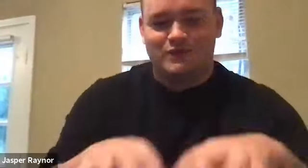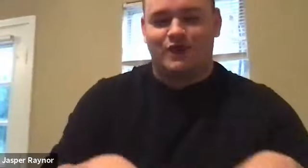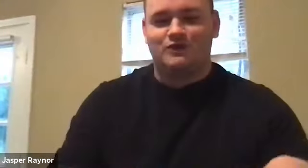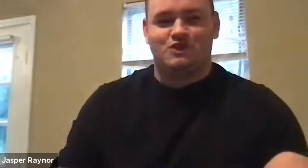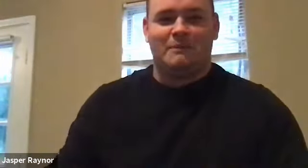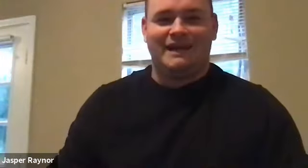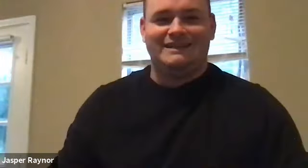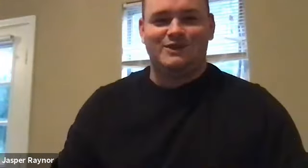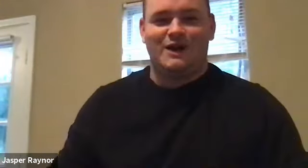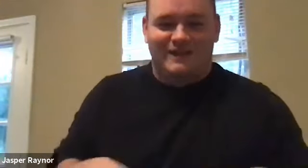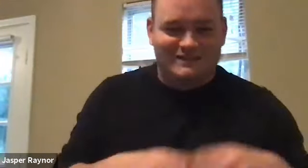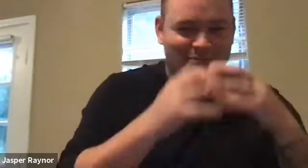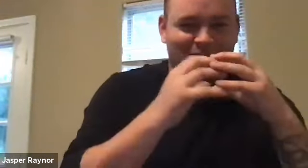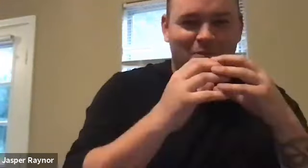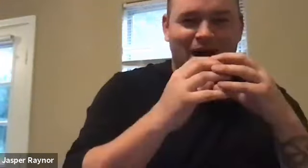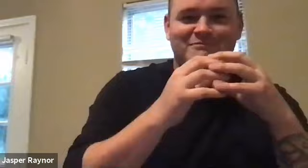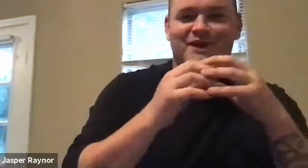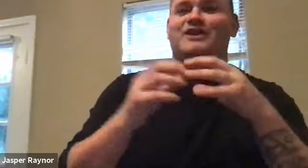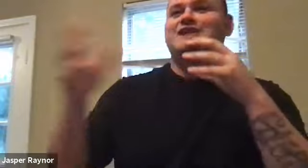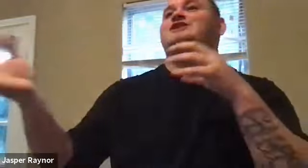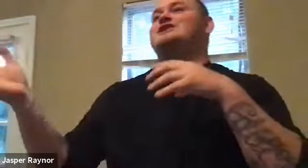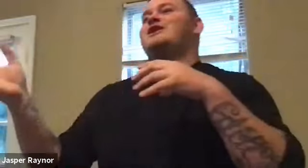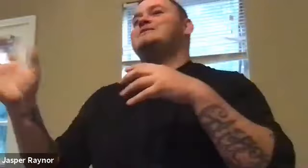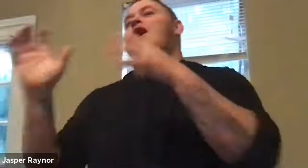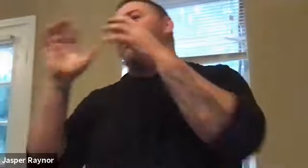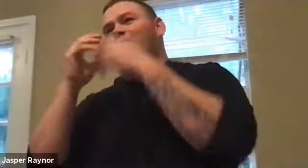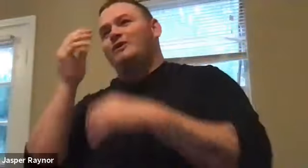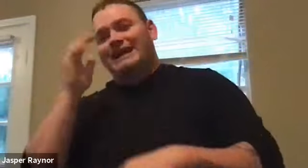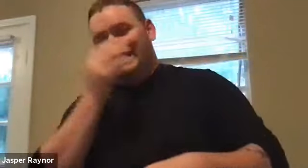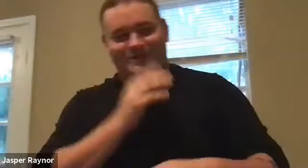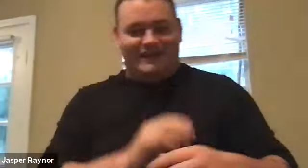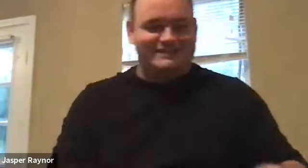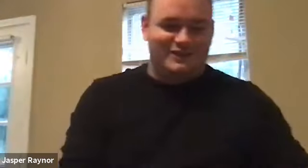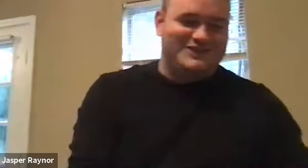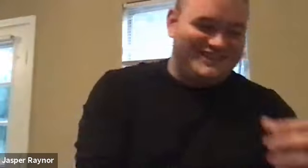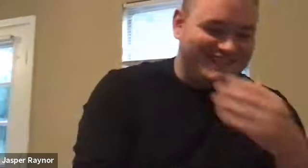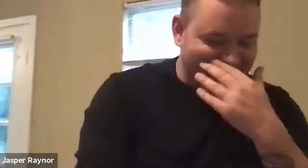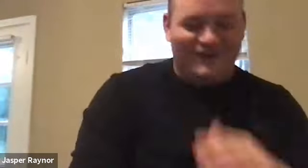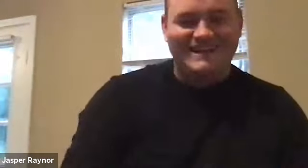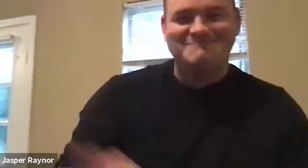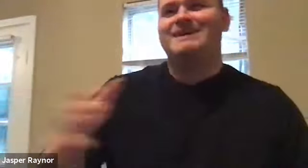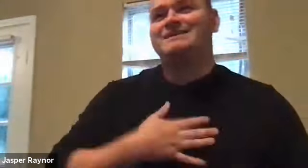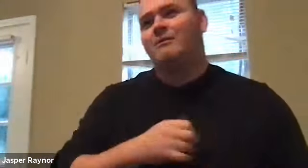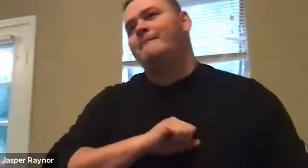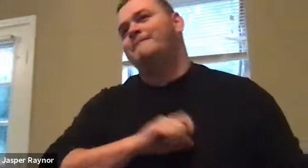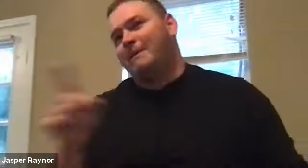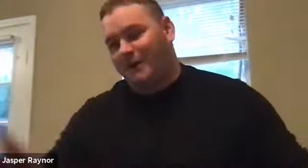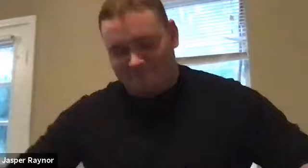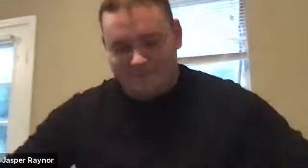which culture I'm in. So I'll take a big old bite of a burger and I'll start talking. I'm like, oh no, I can't do that in this culture. Sorry. Oh,